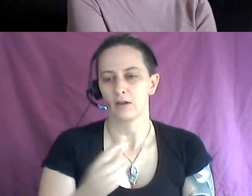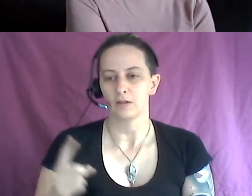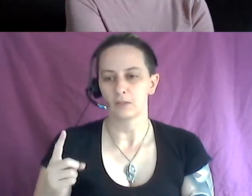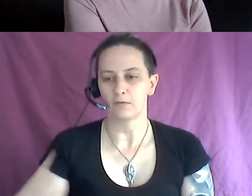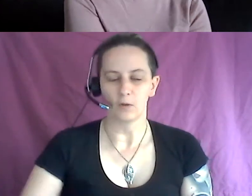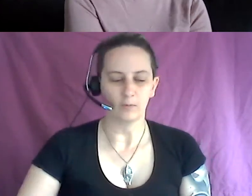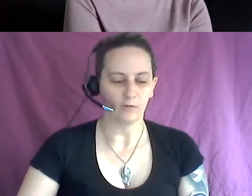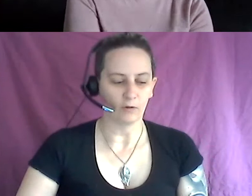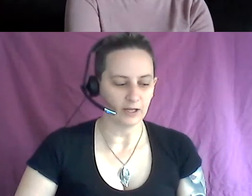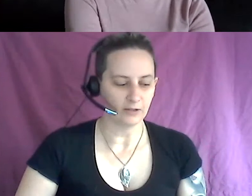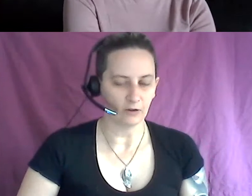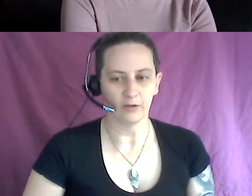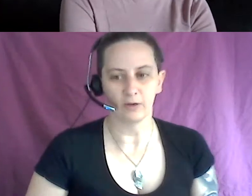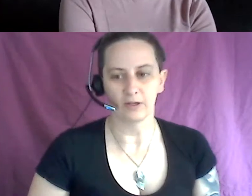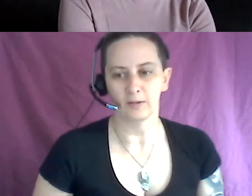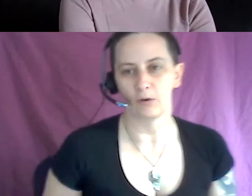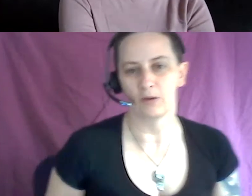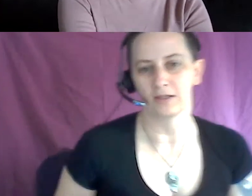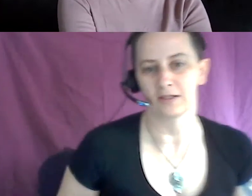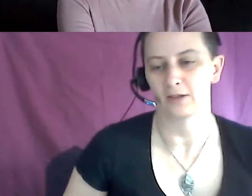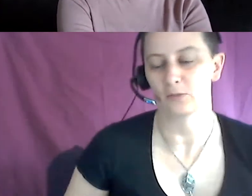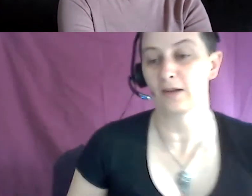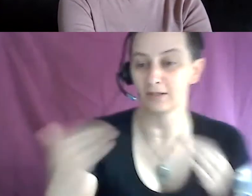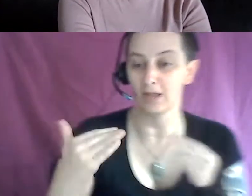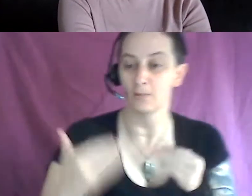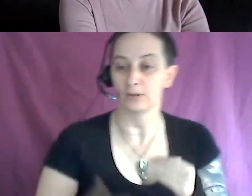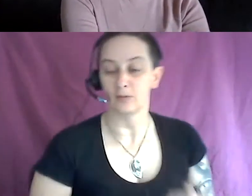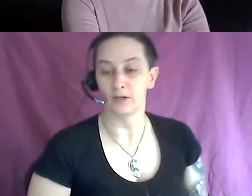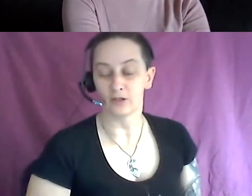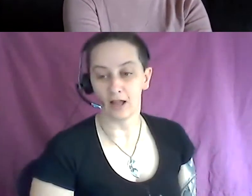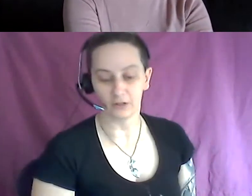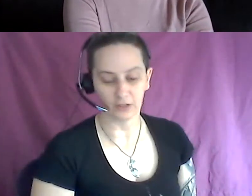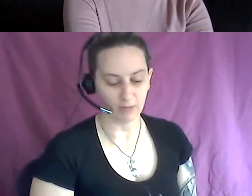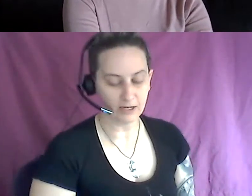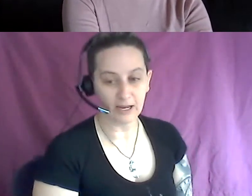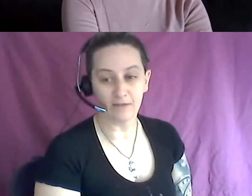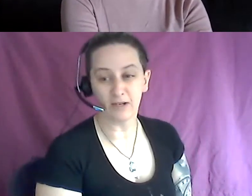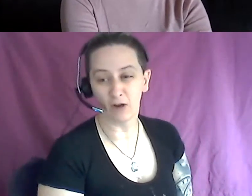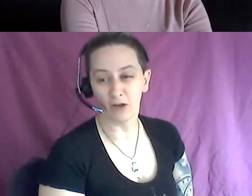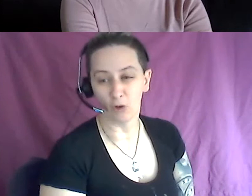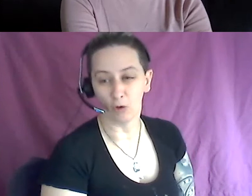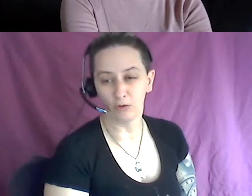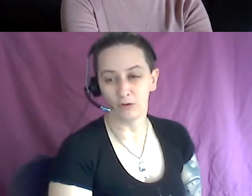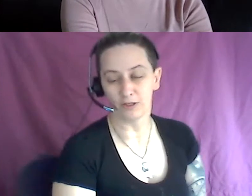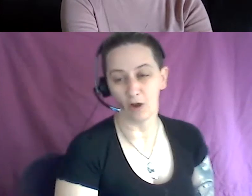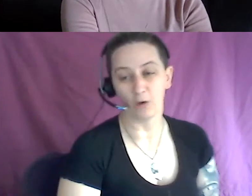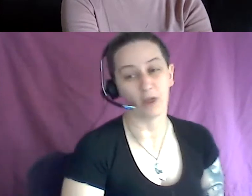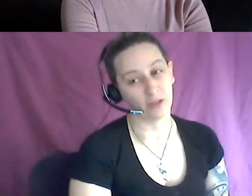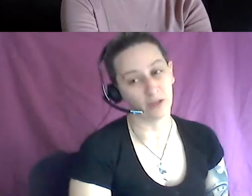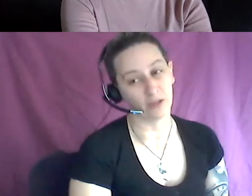Yeah, just before we move on to that, though, I think one important thing to say is when, for example, Libby reaches out to me, even if I know the sign or I think